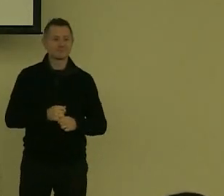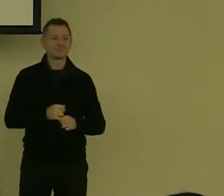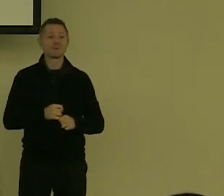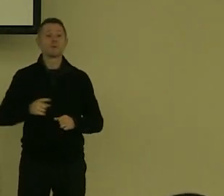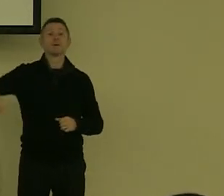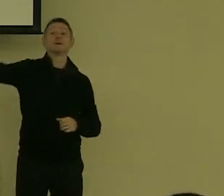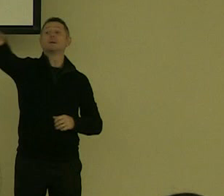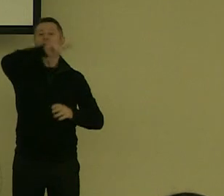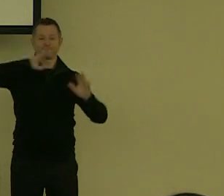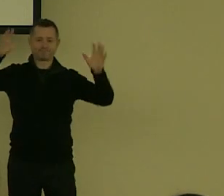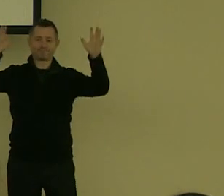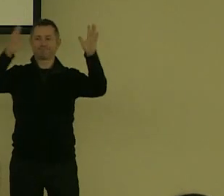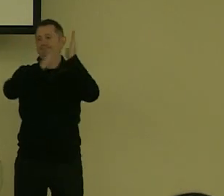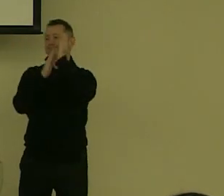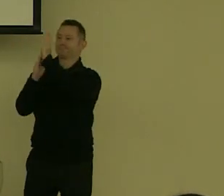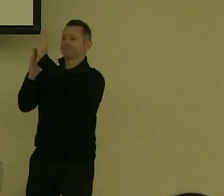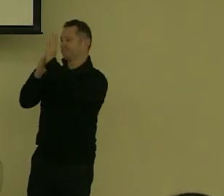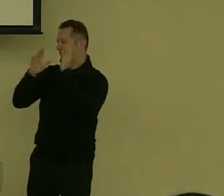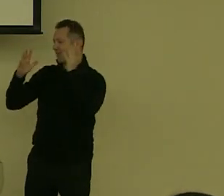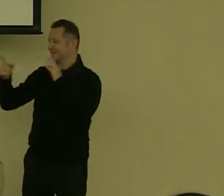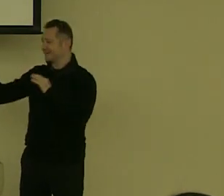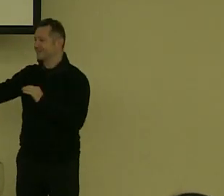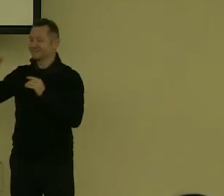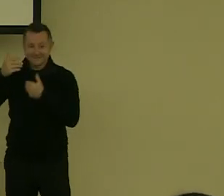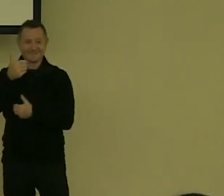and her team a quick round of applause?